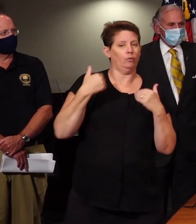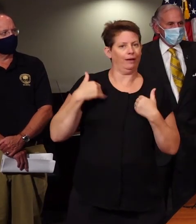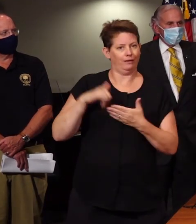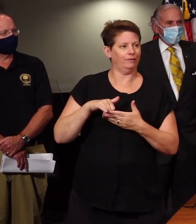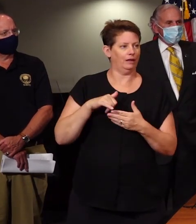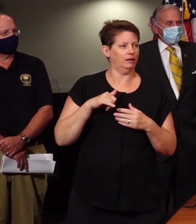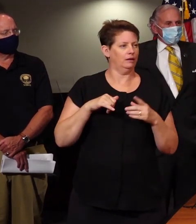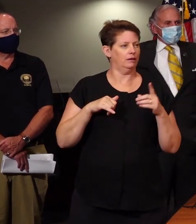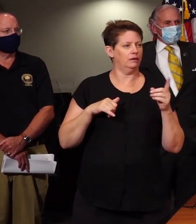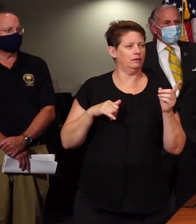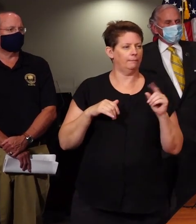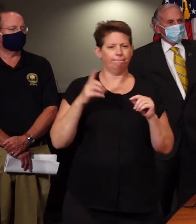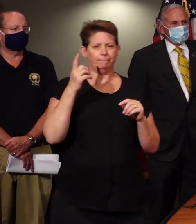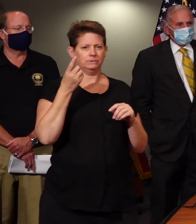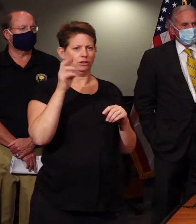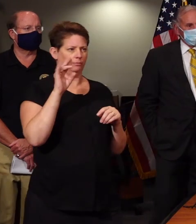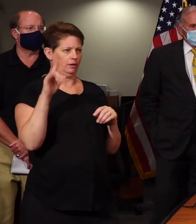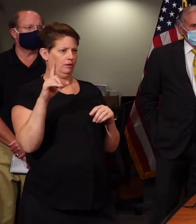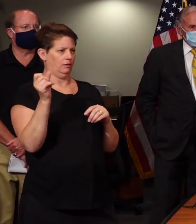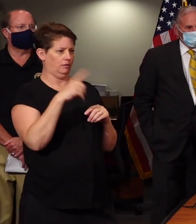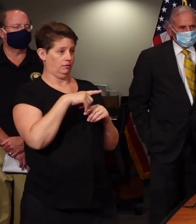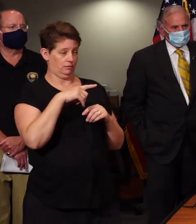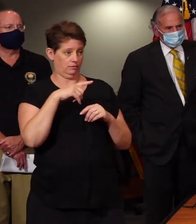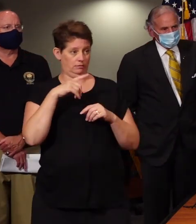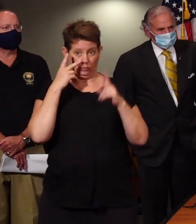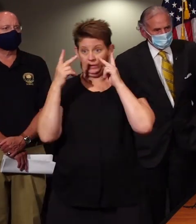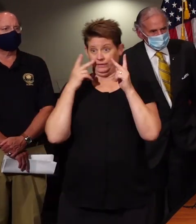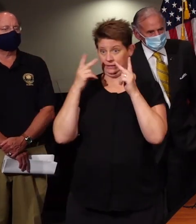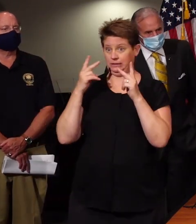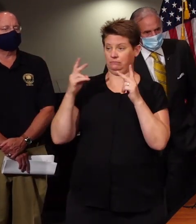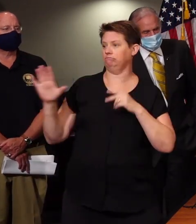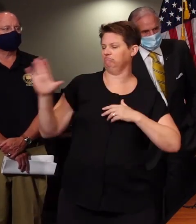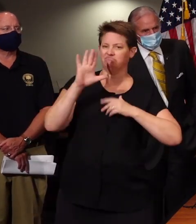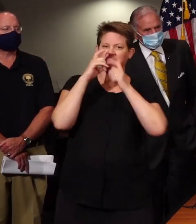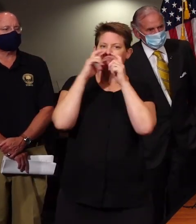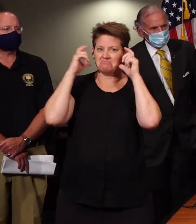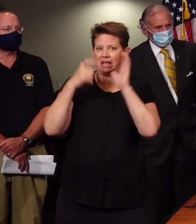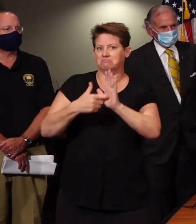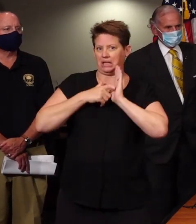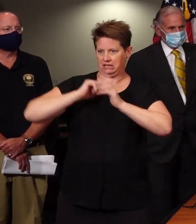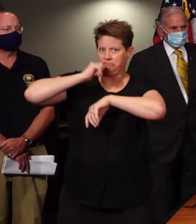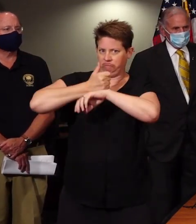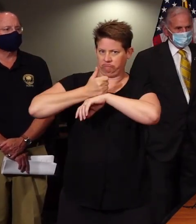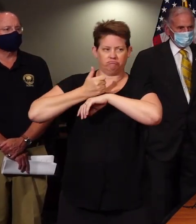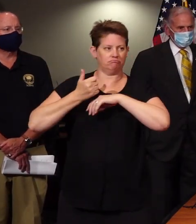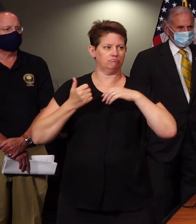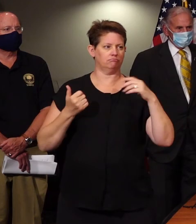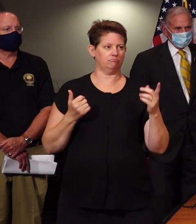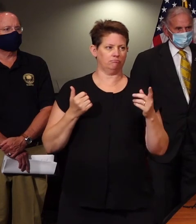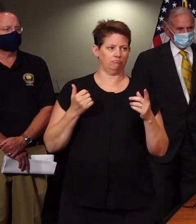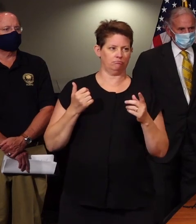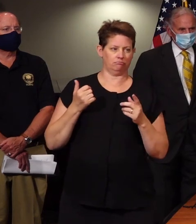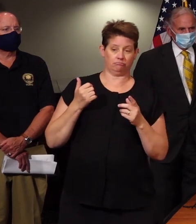figure. Dr. Bell, while you're up there, we've seen local mask mandates put in place. How long should we expect to